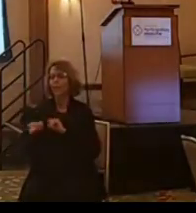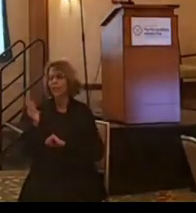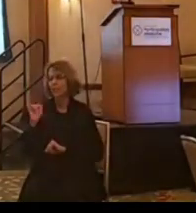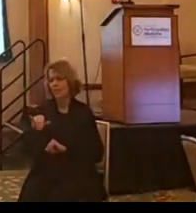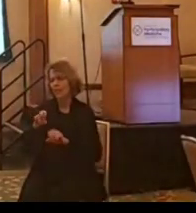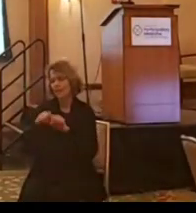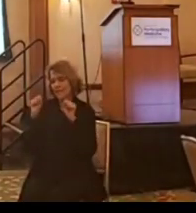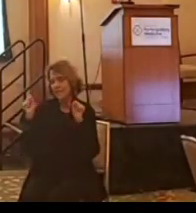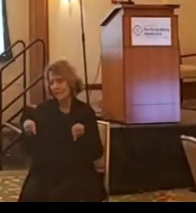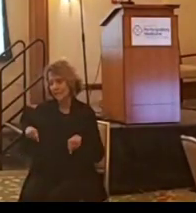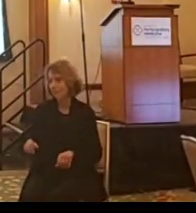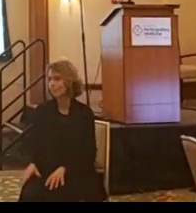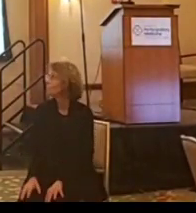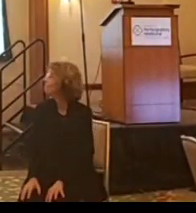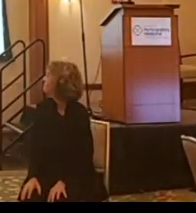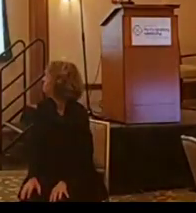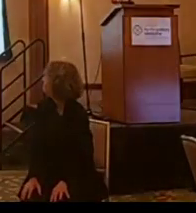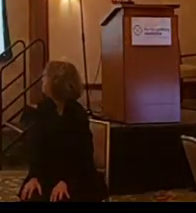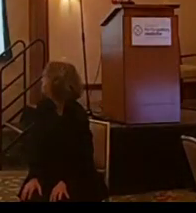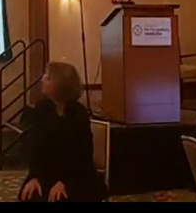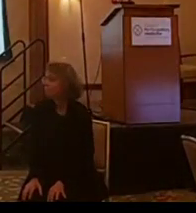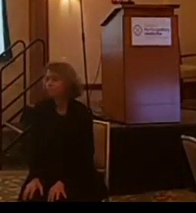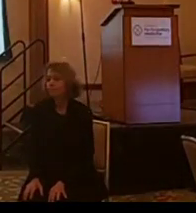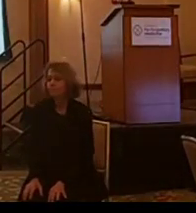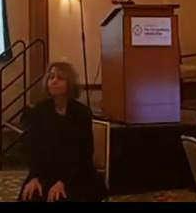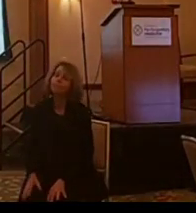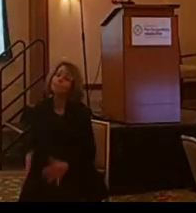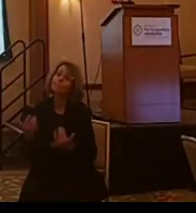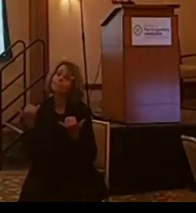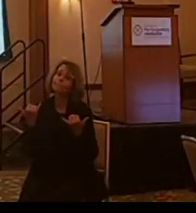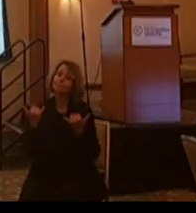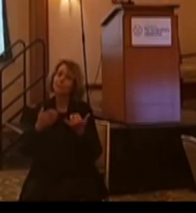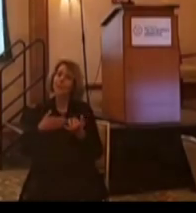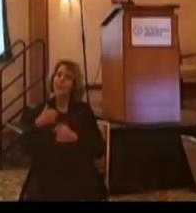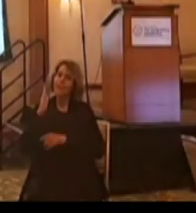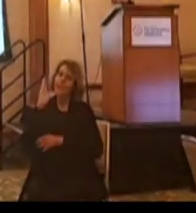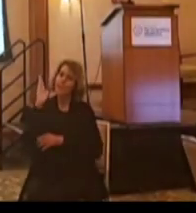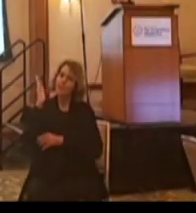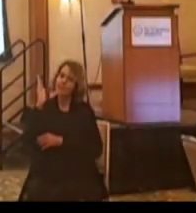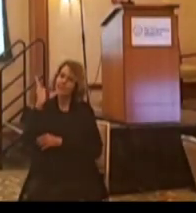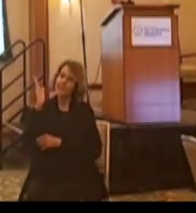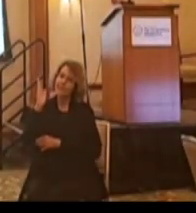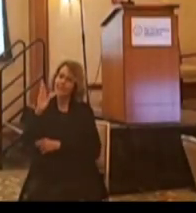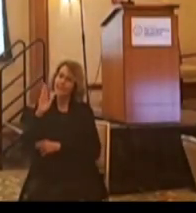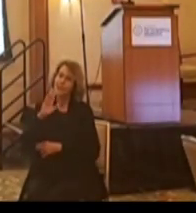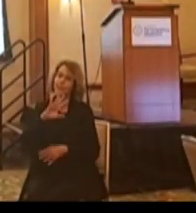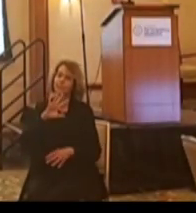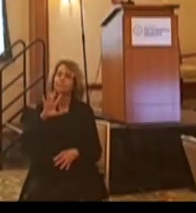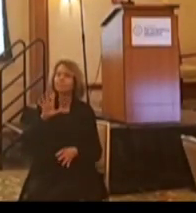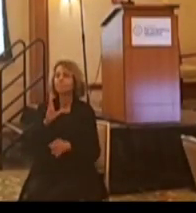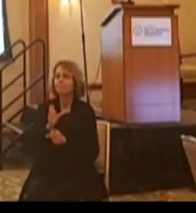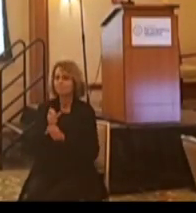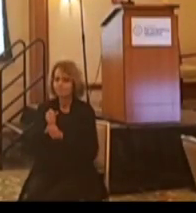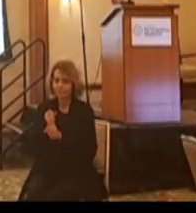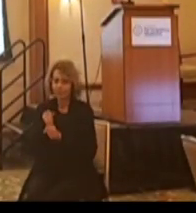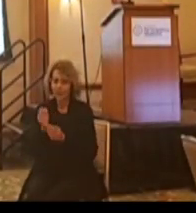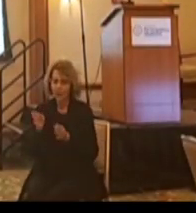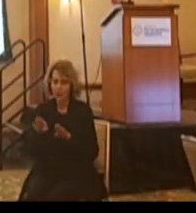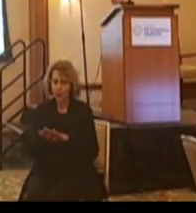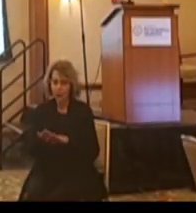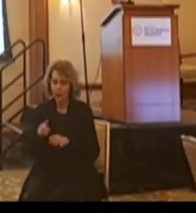And so as we kind of close, I'll sort of bring you back to this idea of the